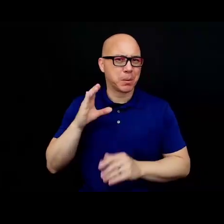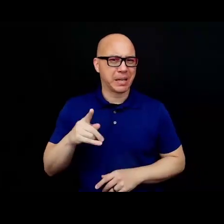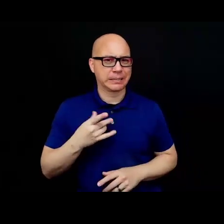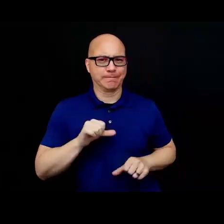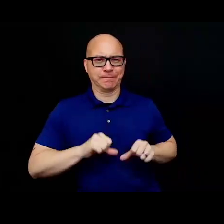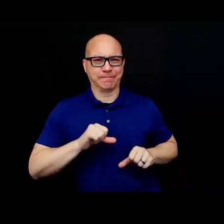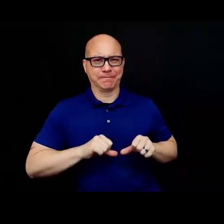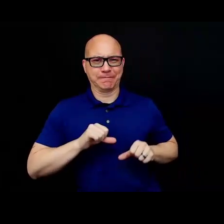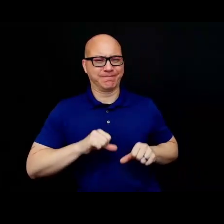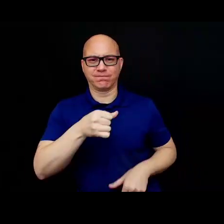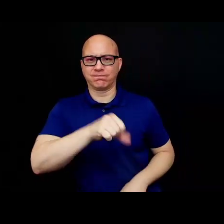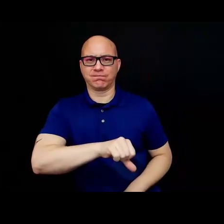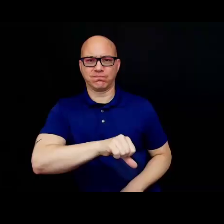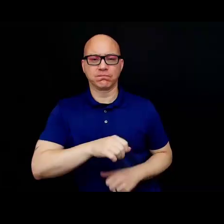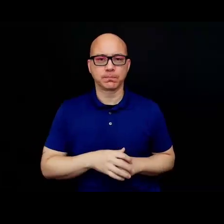bank.